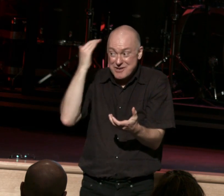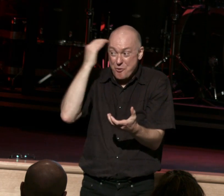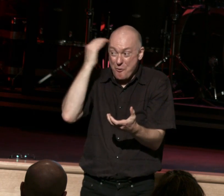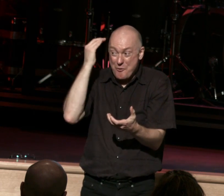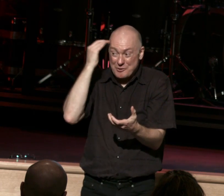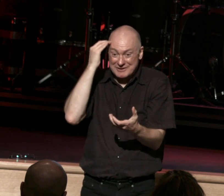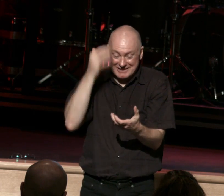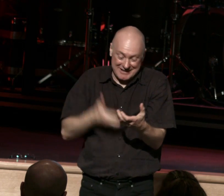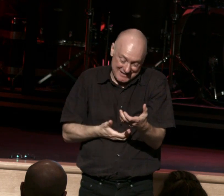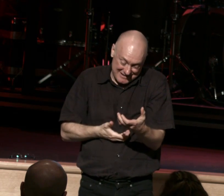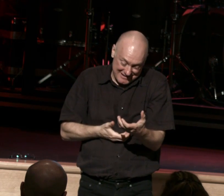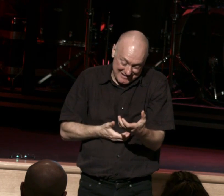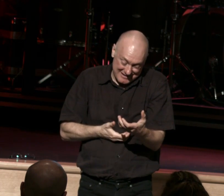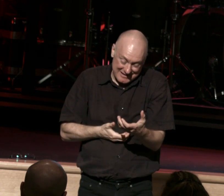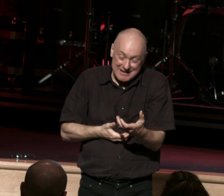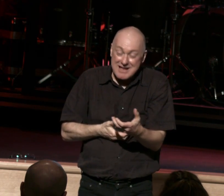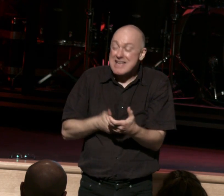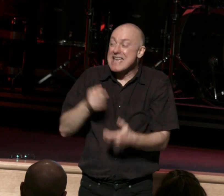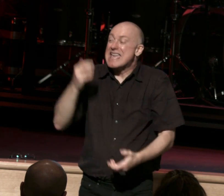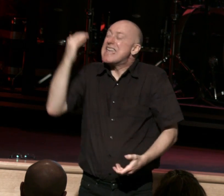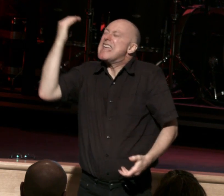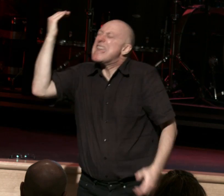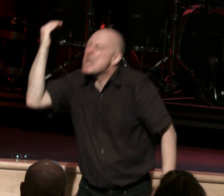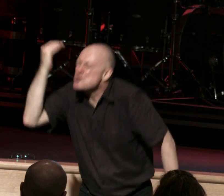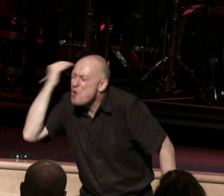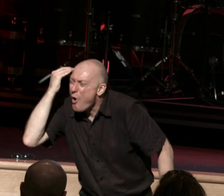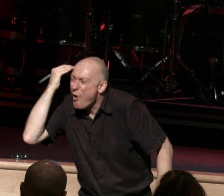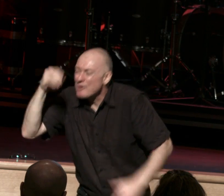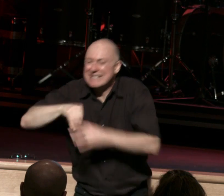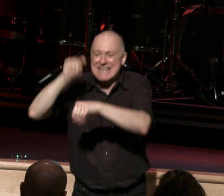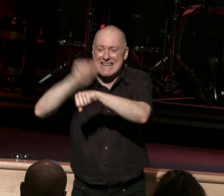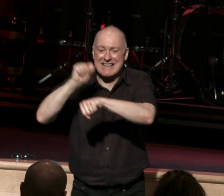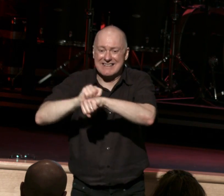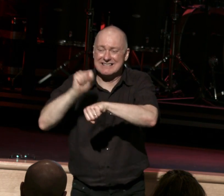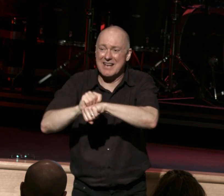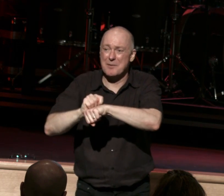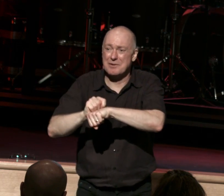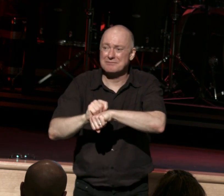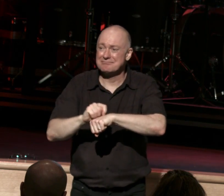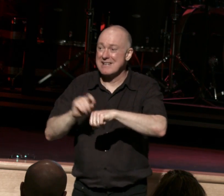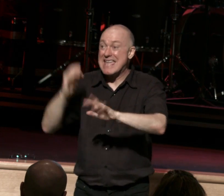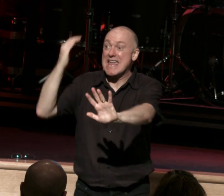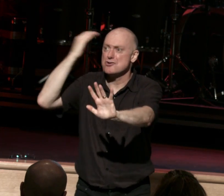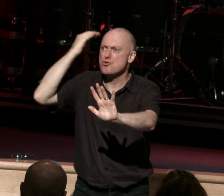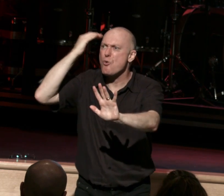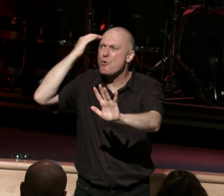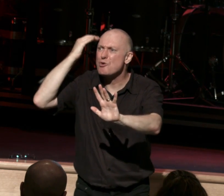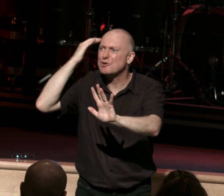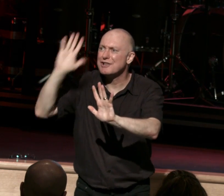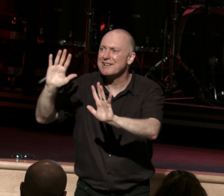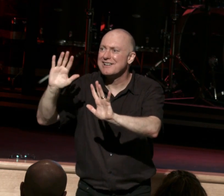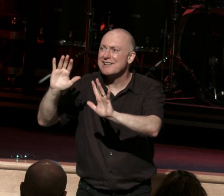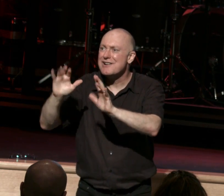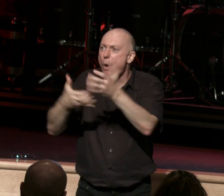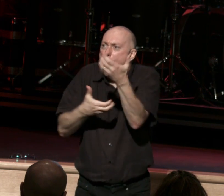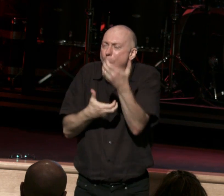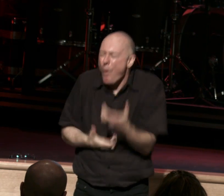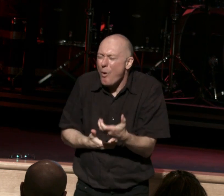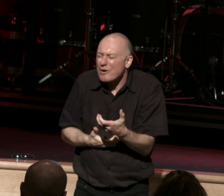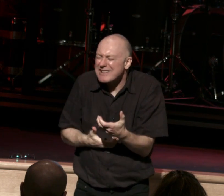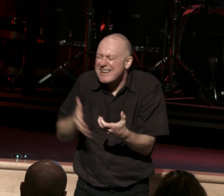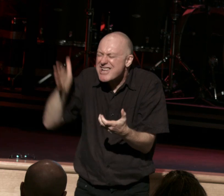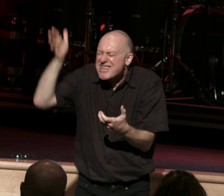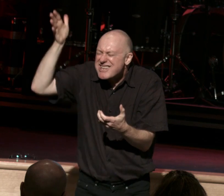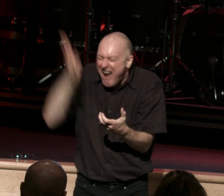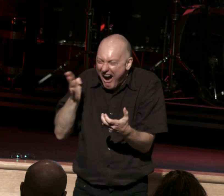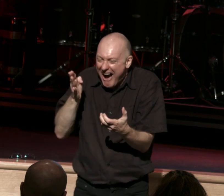knows, every time, man, he knows in the temple, he's got the child infant, he knows he's